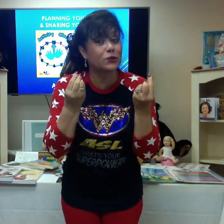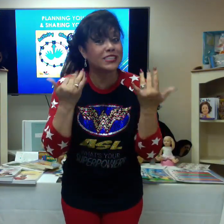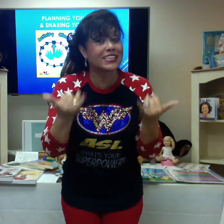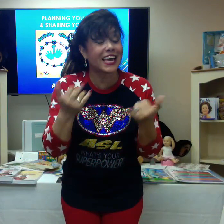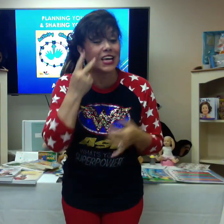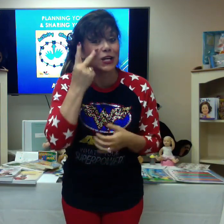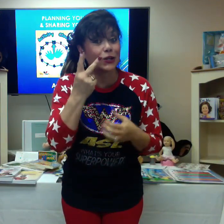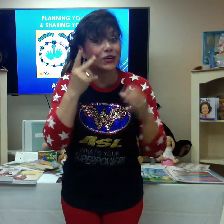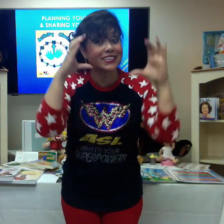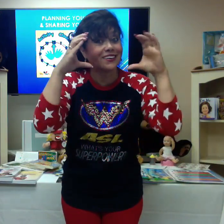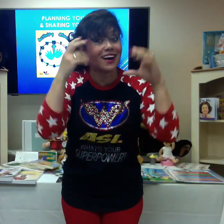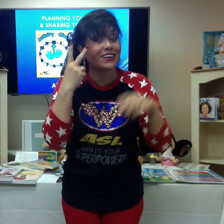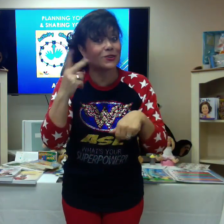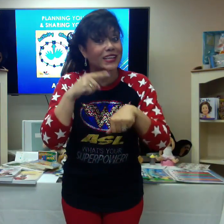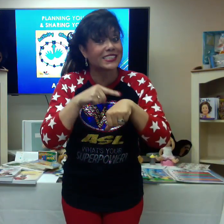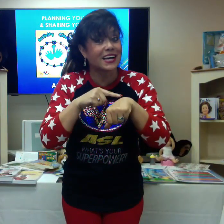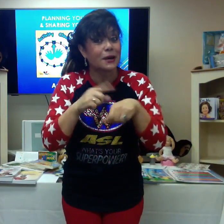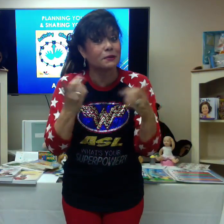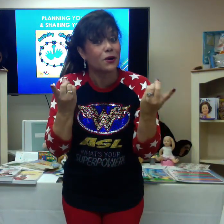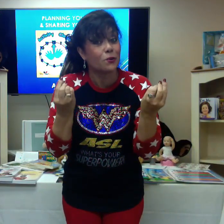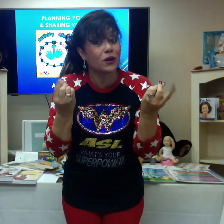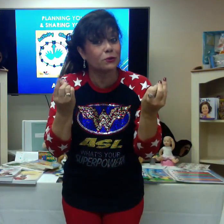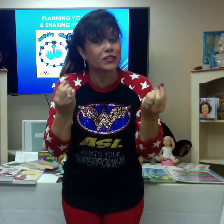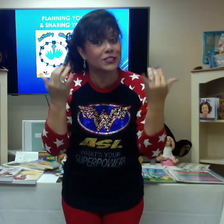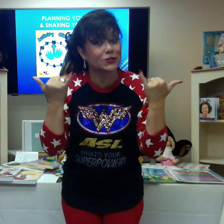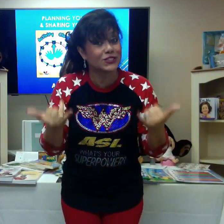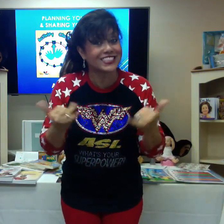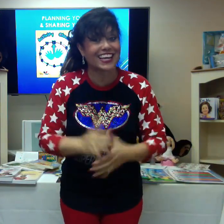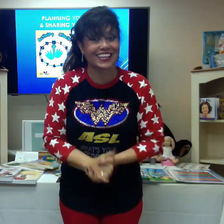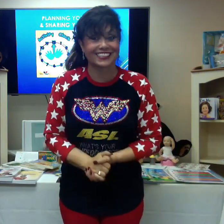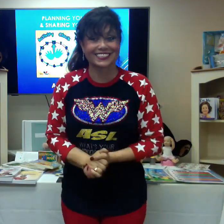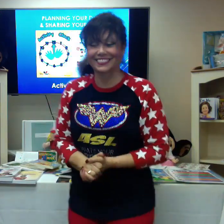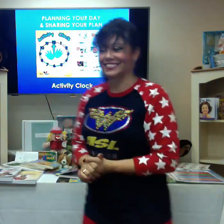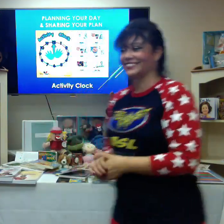doing today? Look at the clock, look at the time. What are we going to do today?